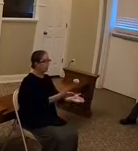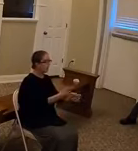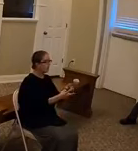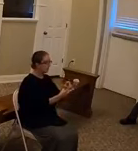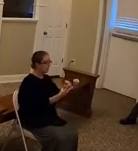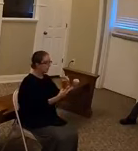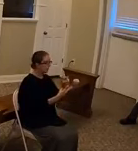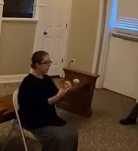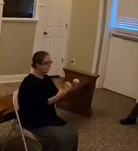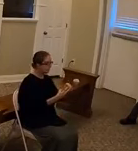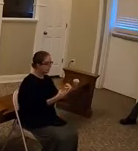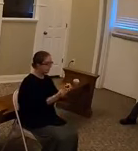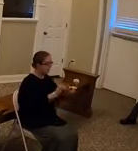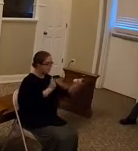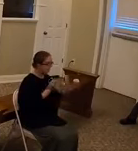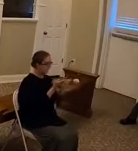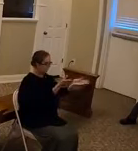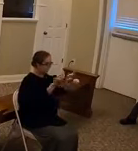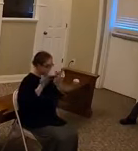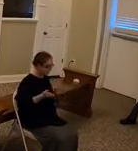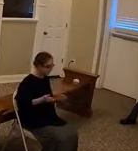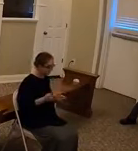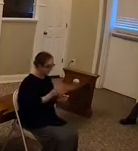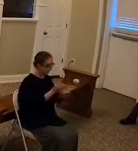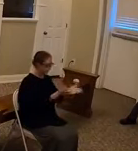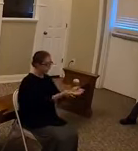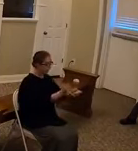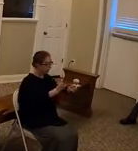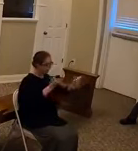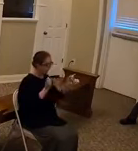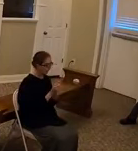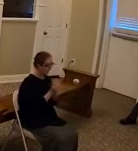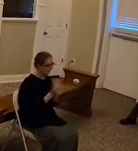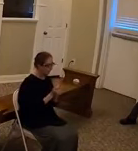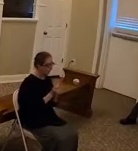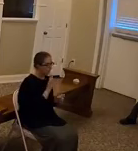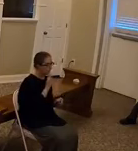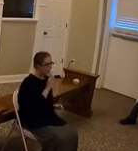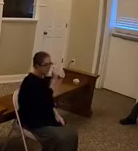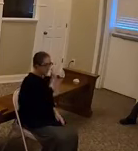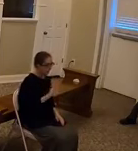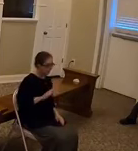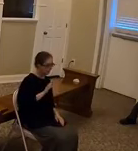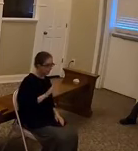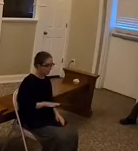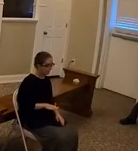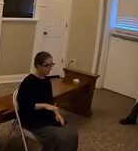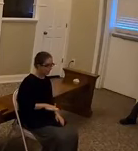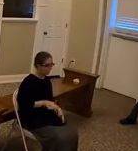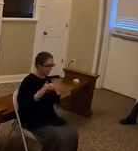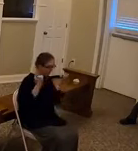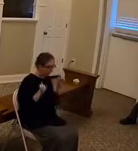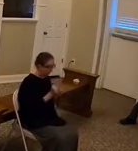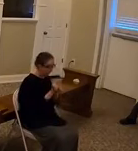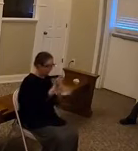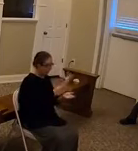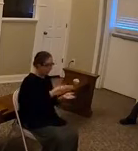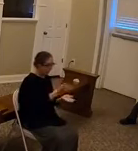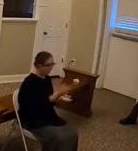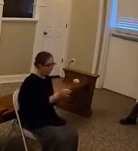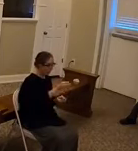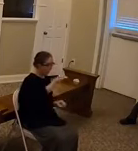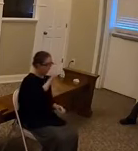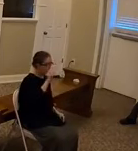an opportunity to become an heir. He was giving me an opportunity to be a king's kid. And now, with the Holy